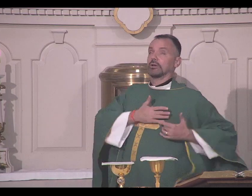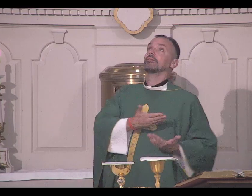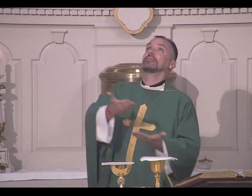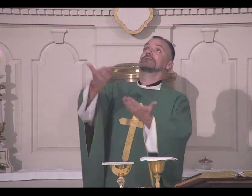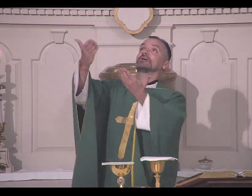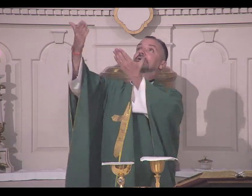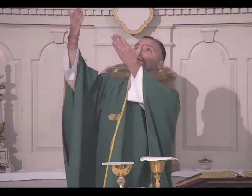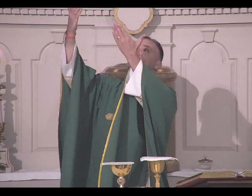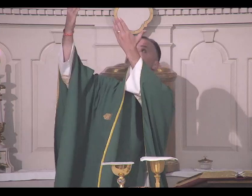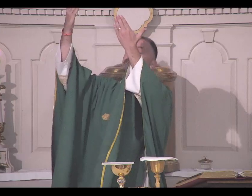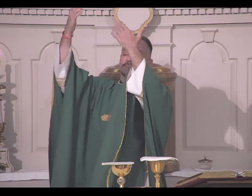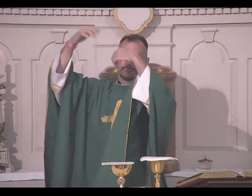Lift up your hearts.